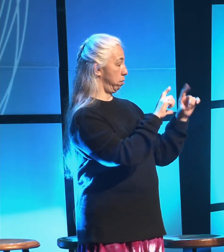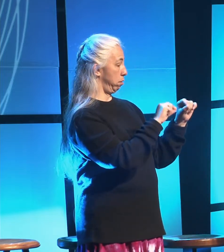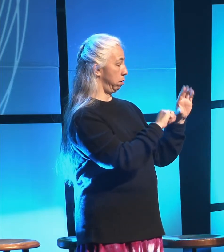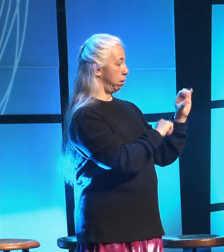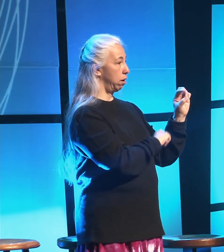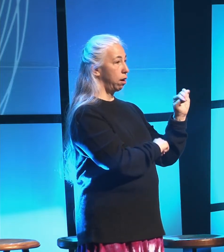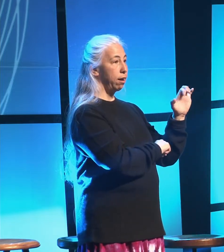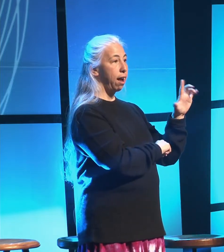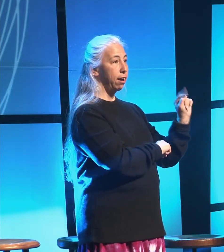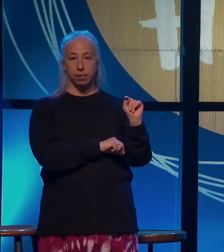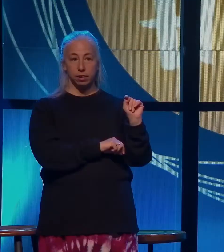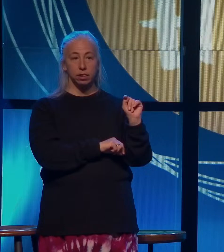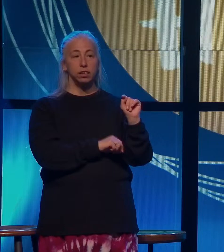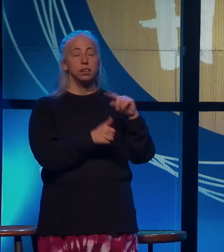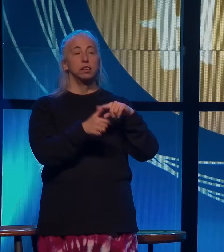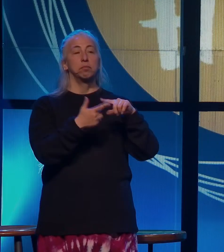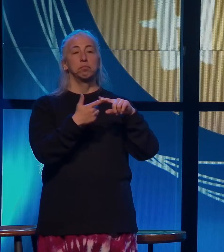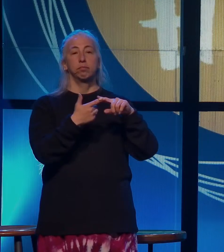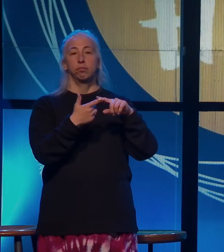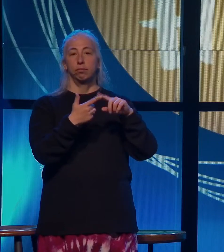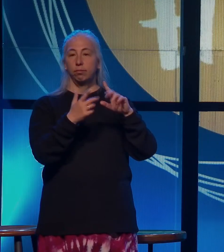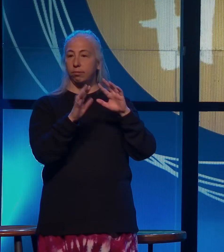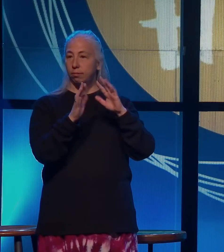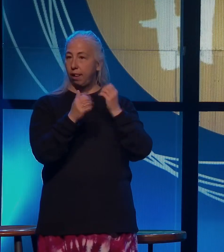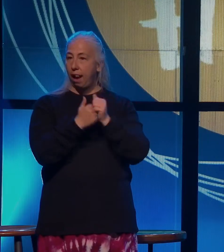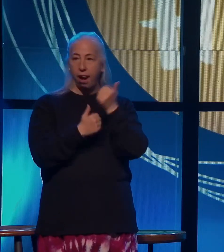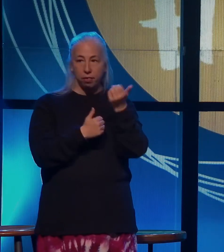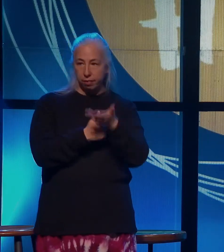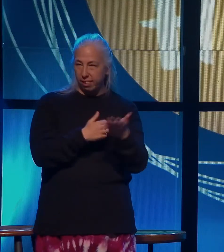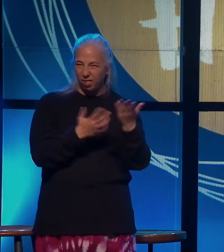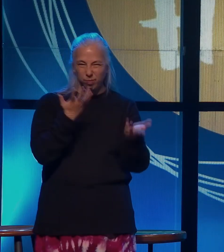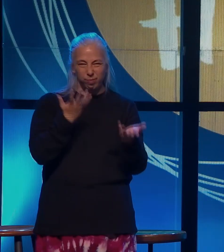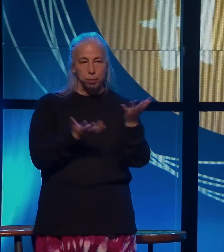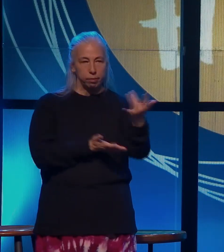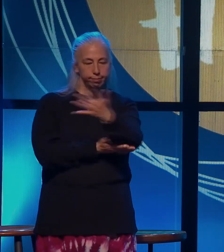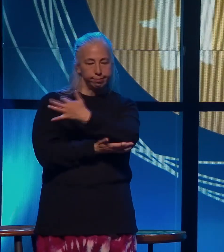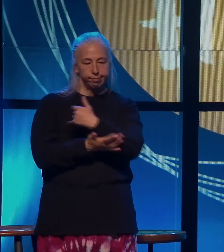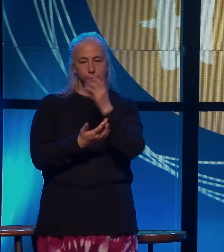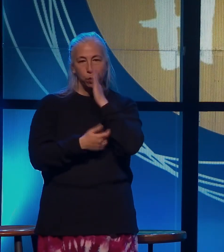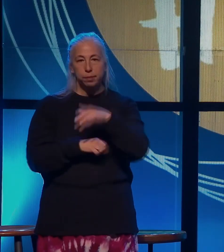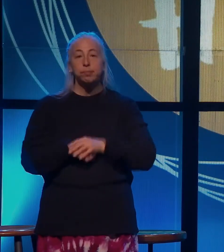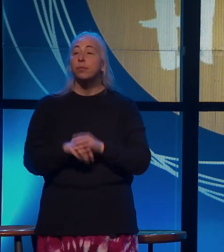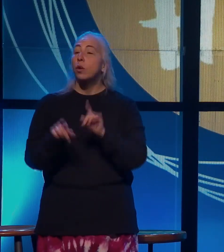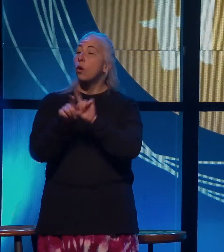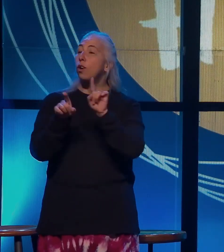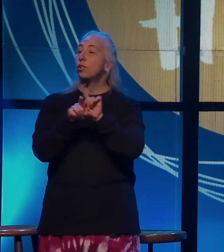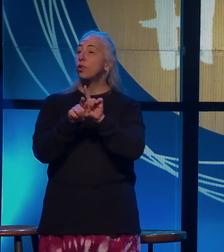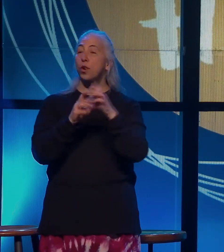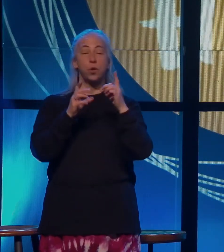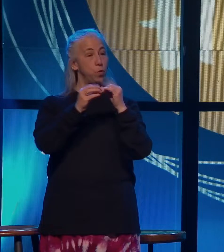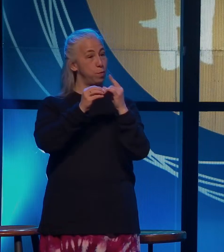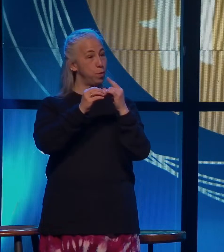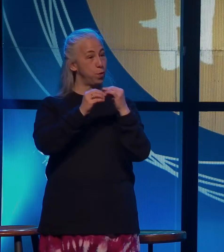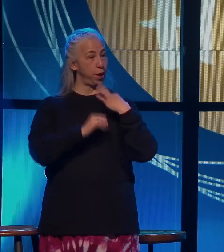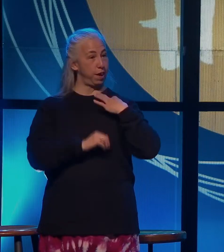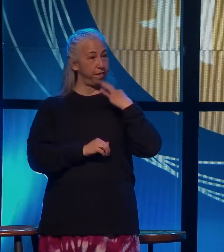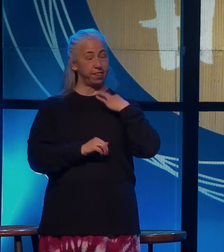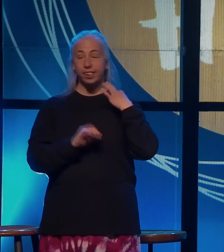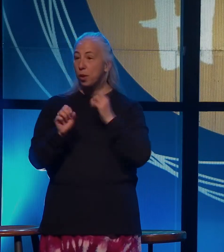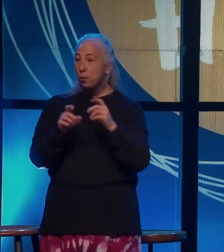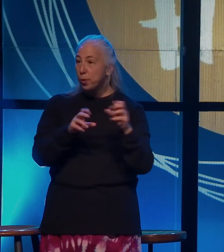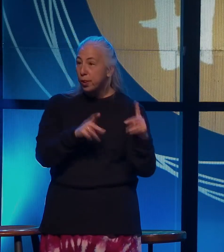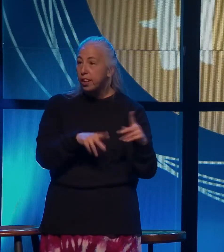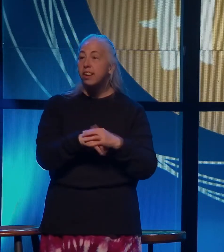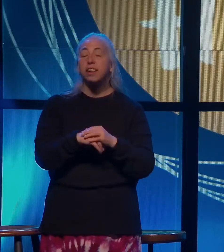And while you get that ready, I want to remind you about a volunteer opportunity. Our Weekend Kids program has been growing